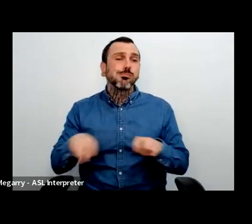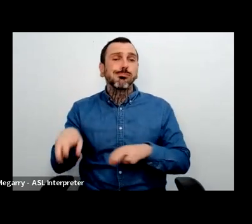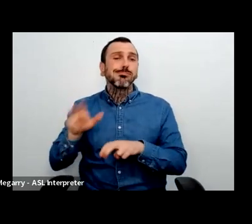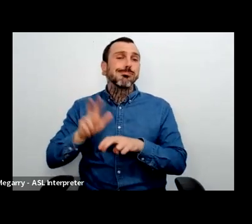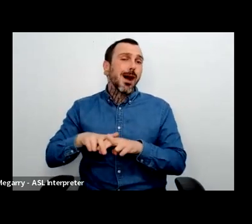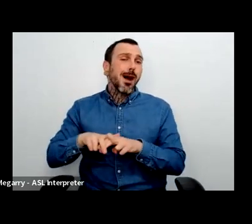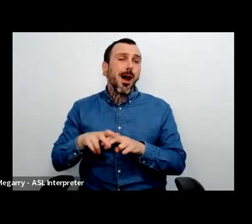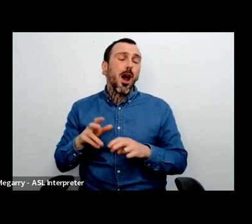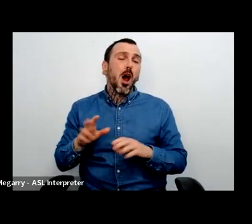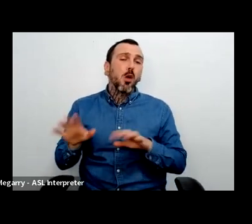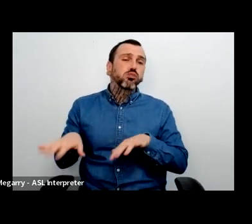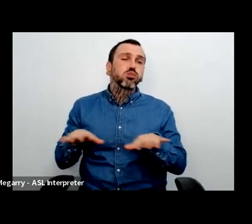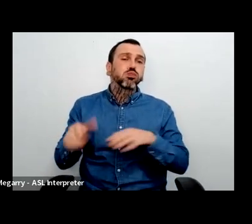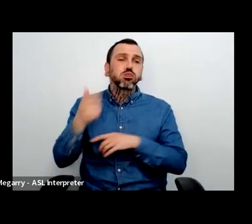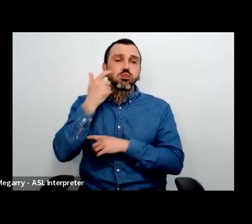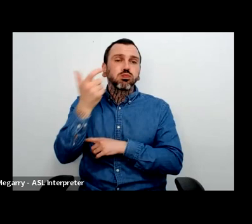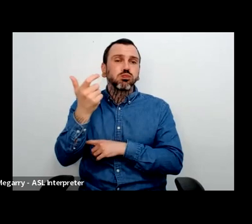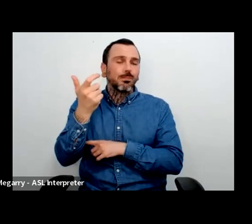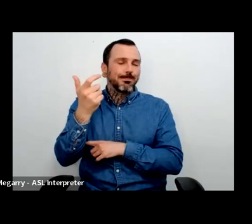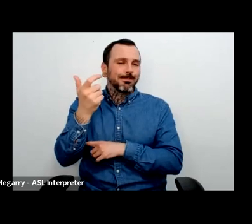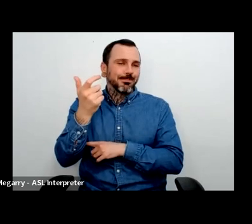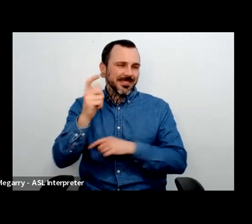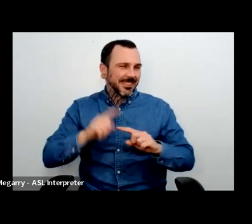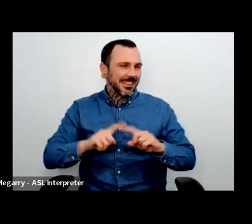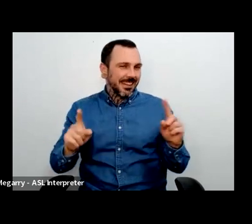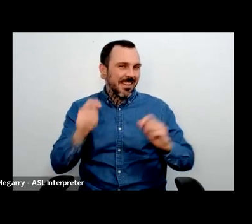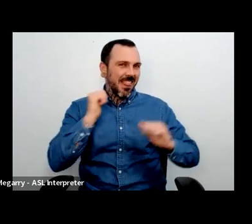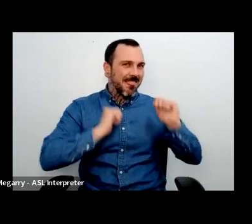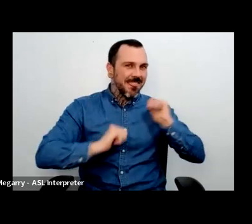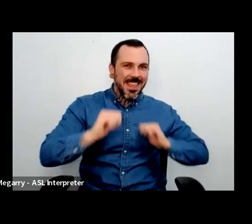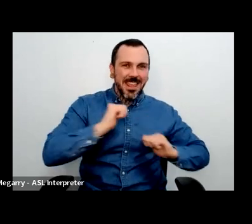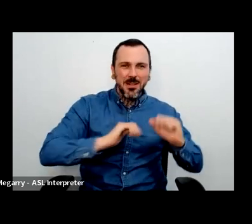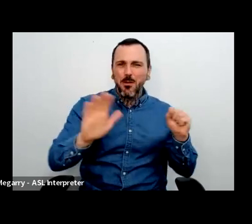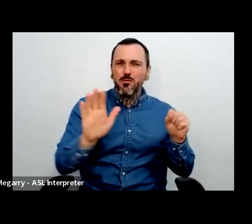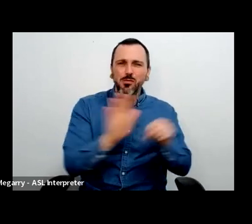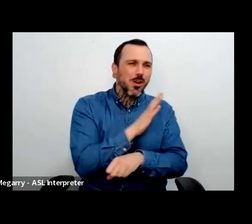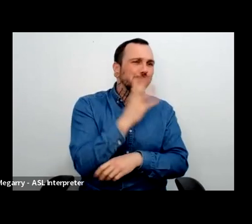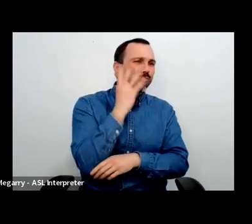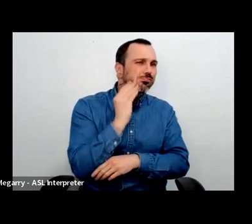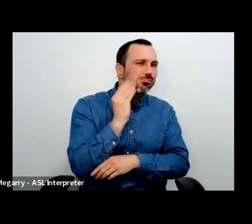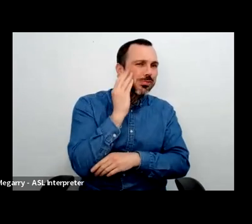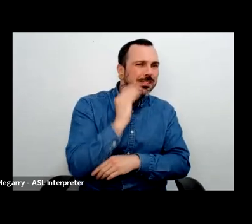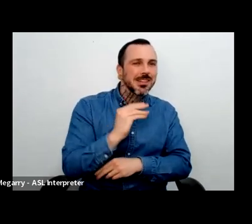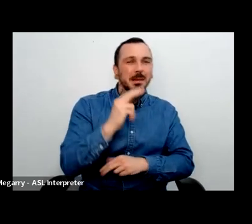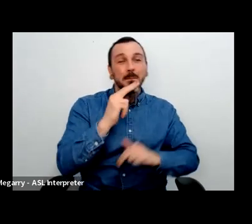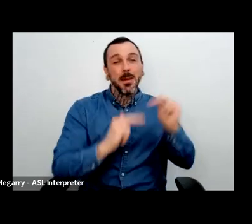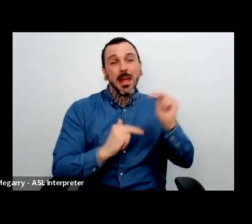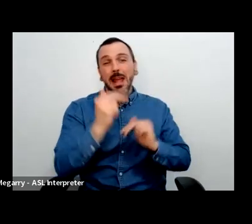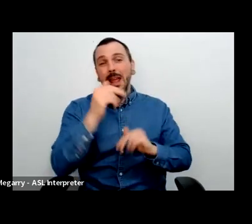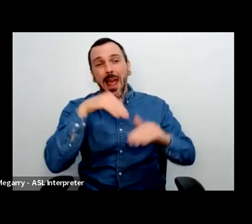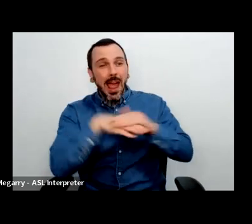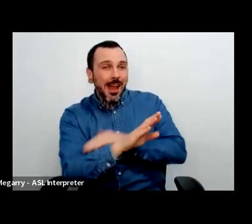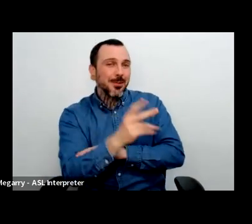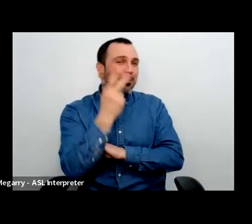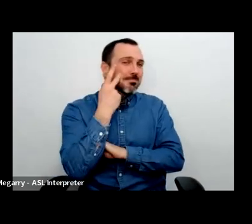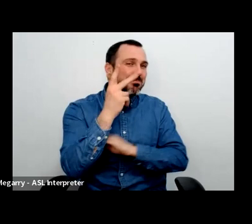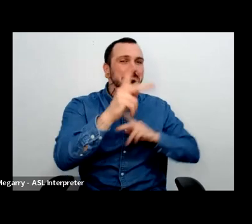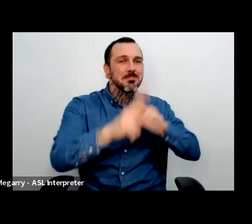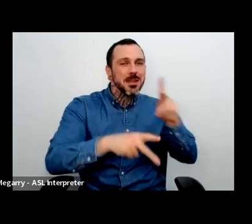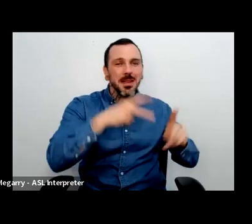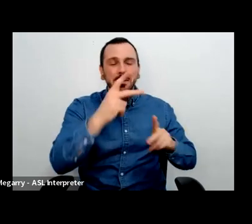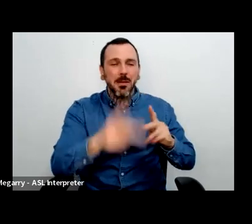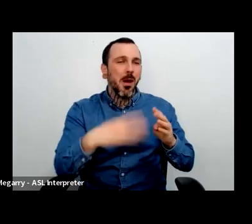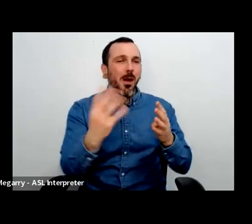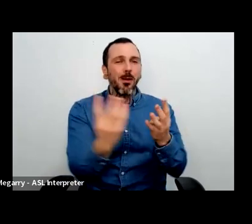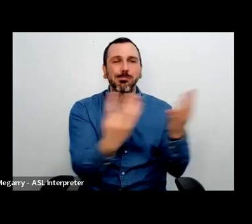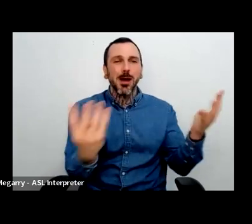to Z experience. You're going to come, we're going to say hi to you when you walk into the lobby, we're going to shake your hand, we're going to give you a hug if you want one,